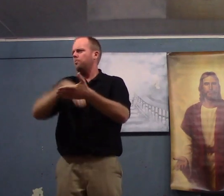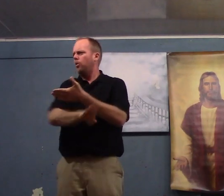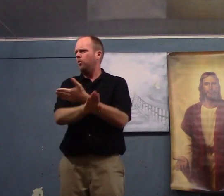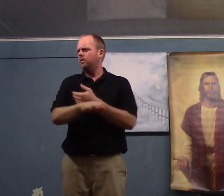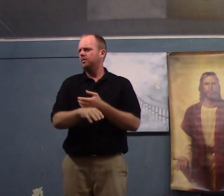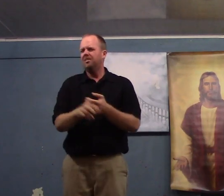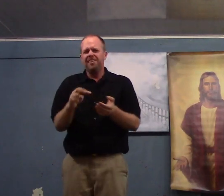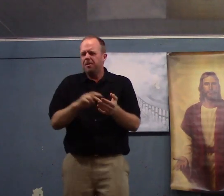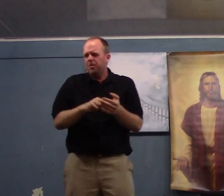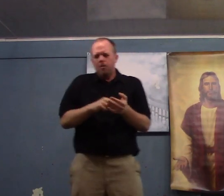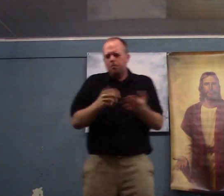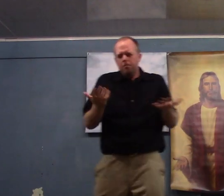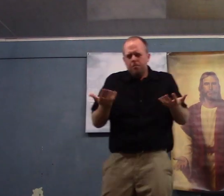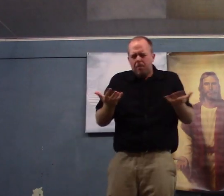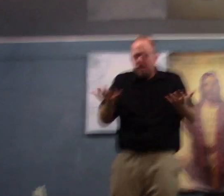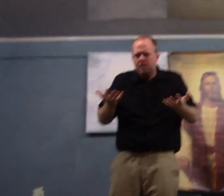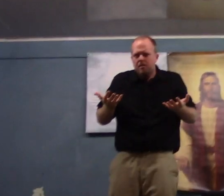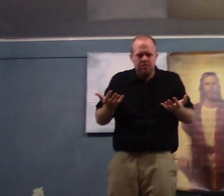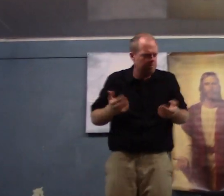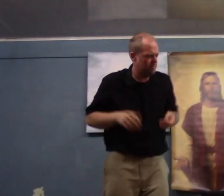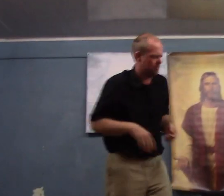We need a new birth. What does that mean?